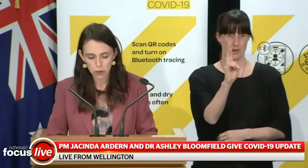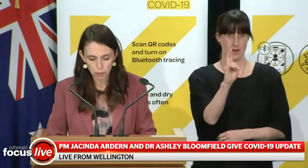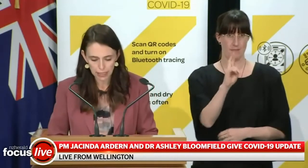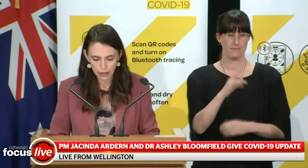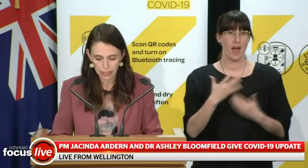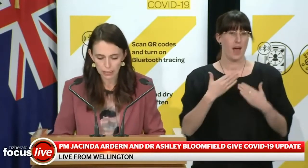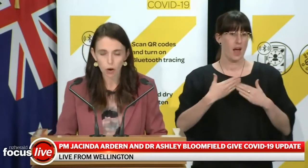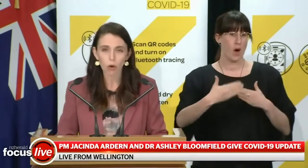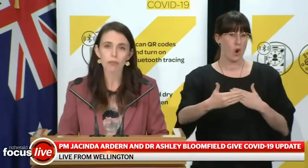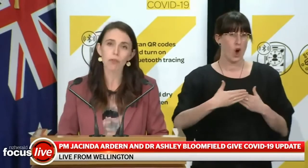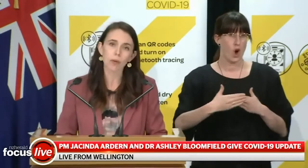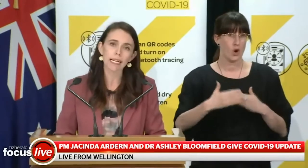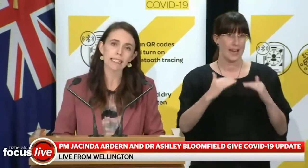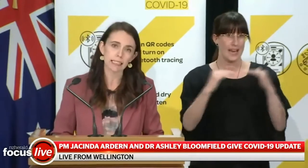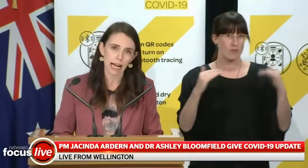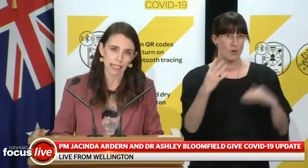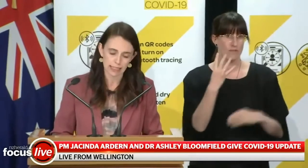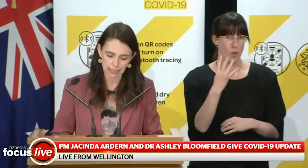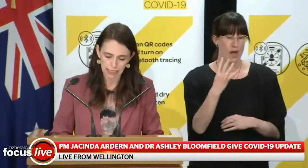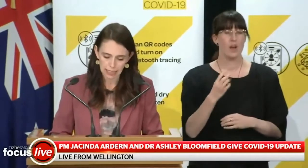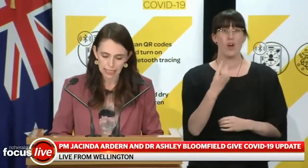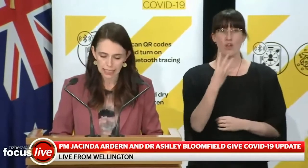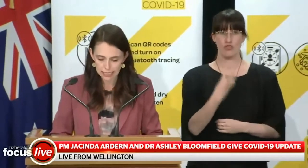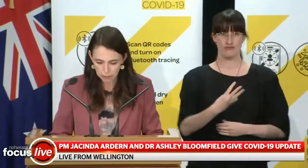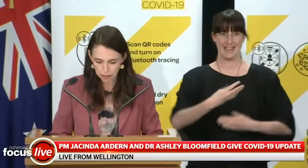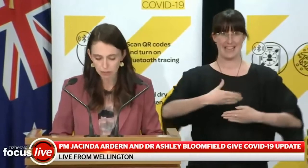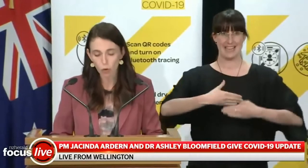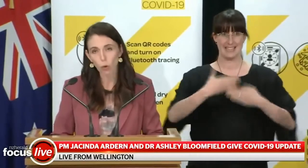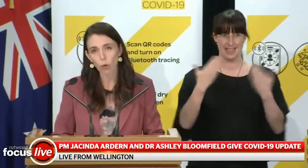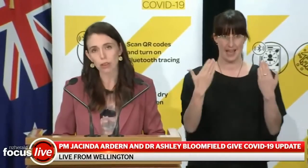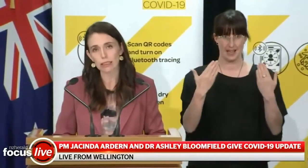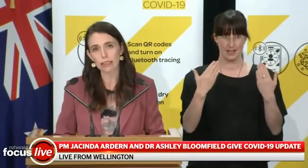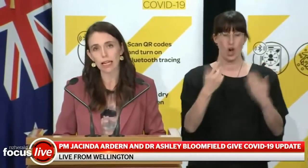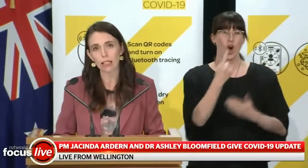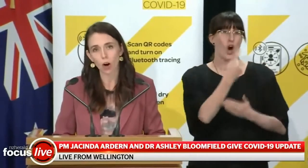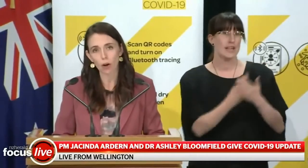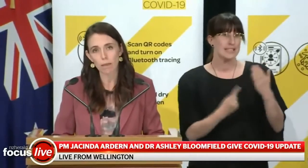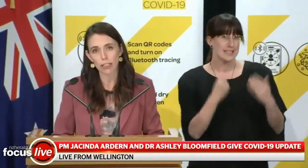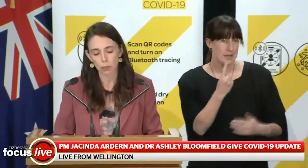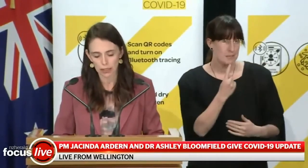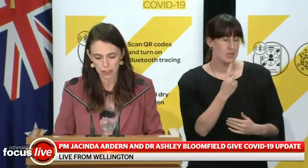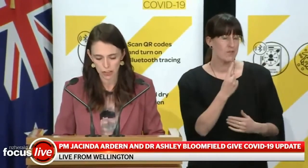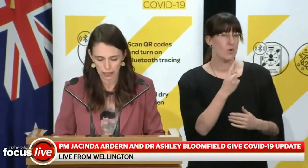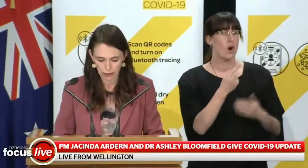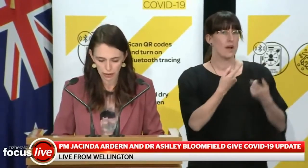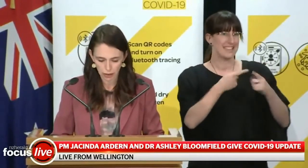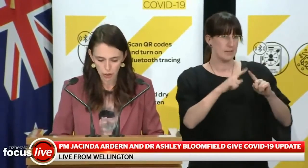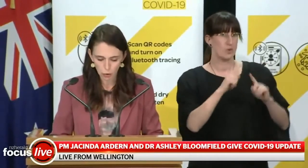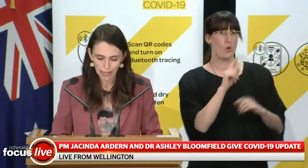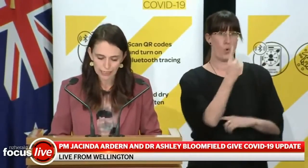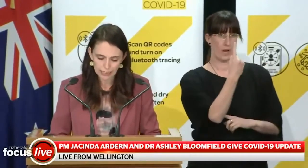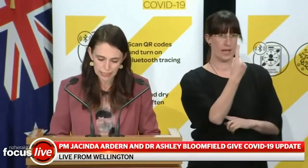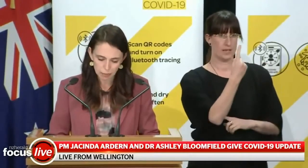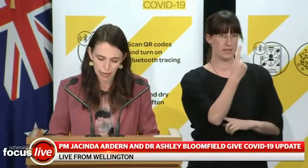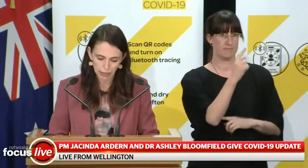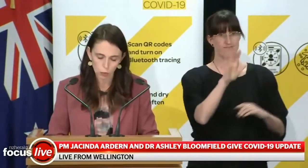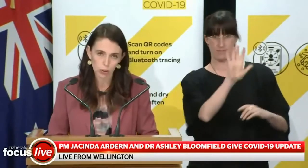for initial period of 3 days, except for Auckland and the Coromandel Peninsula, who